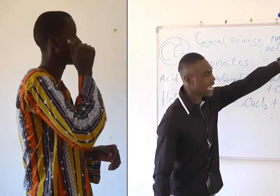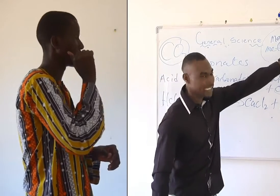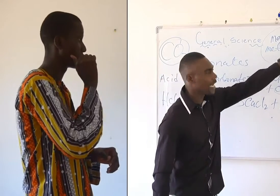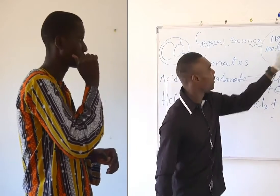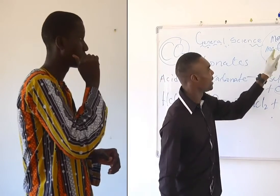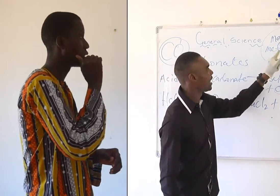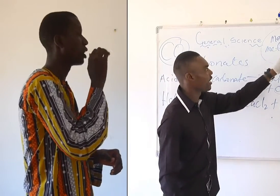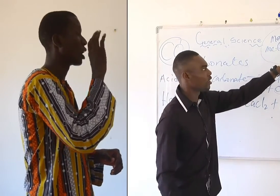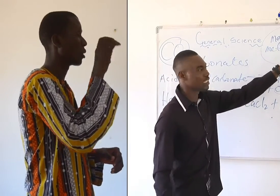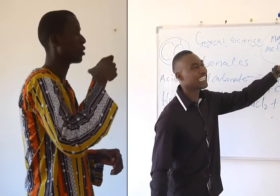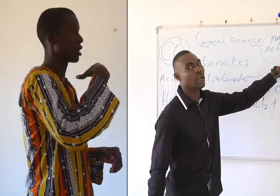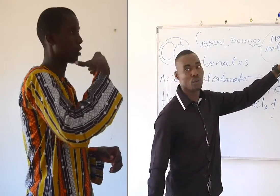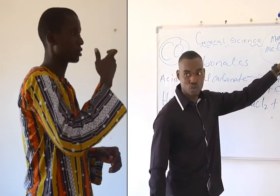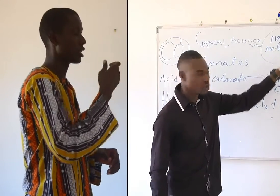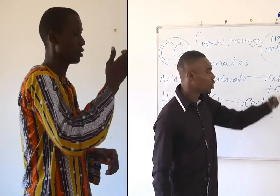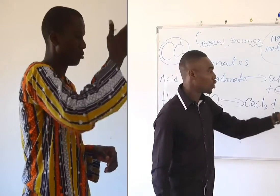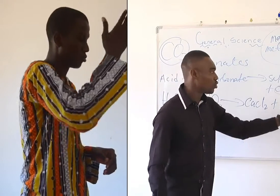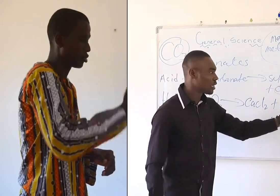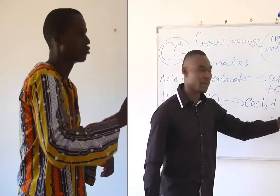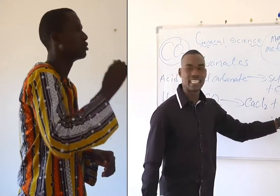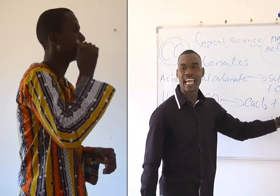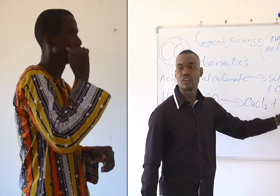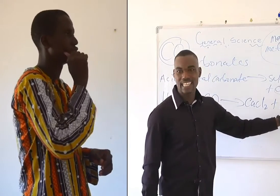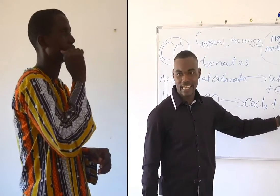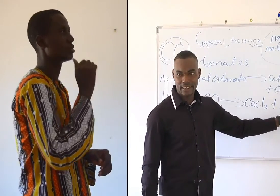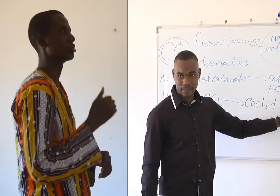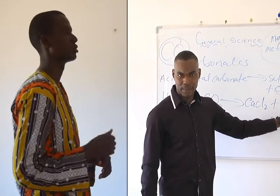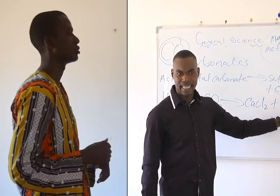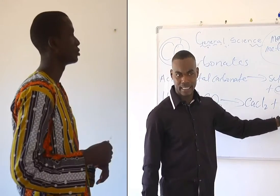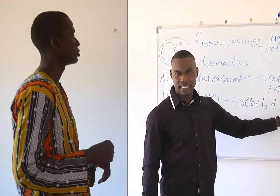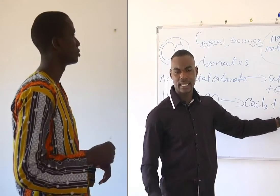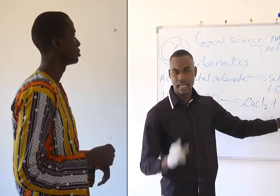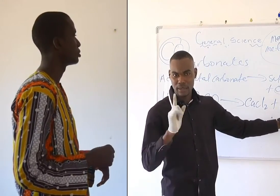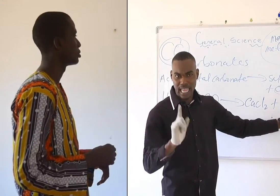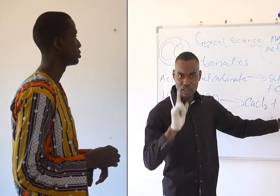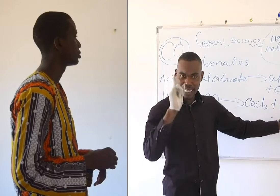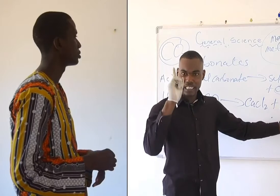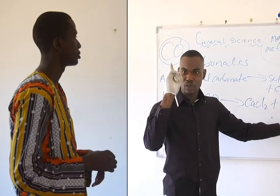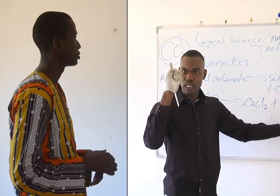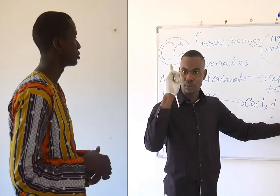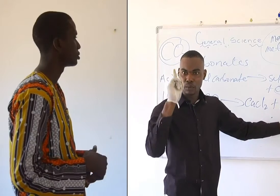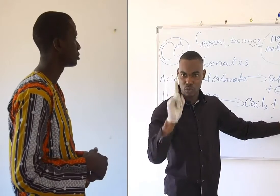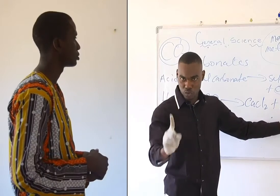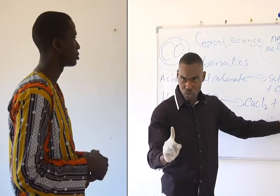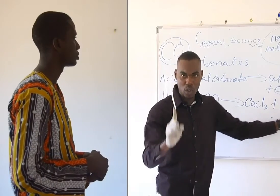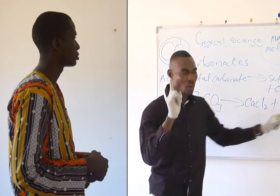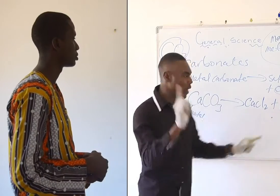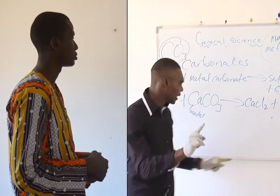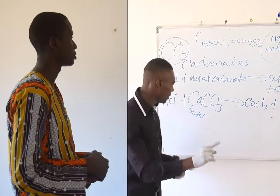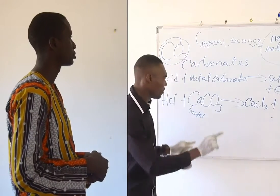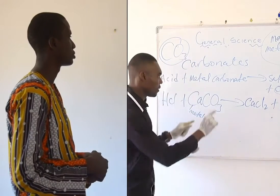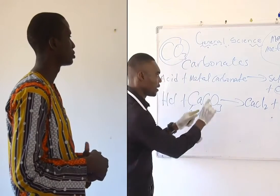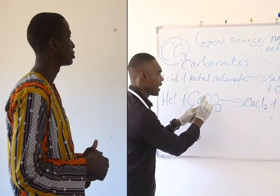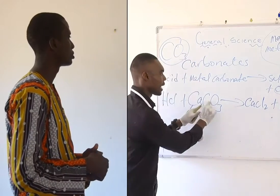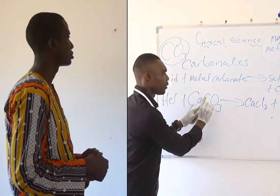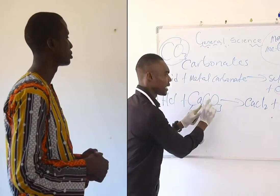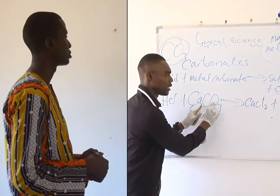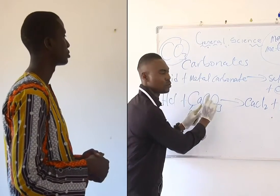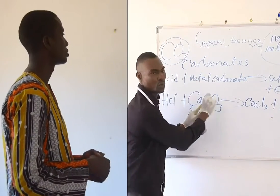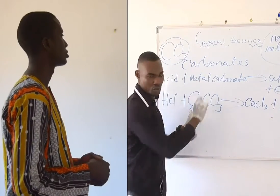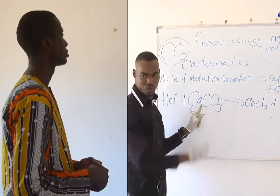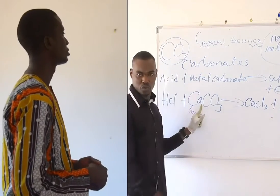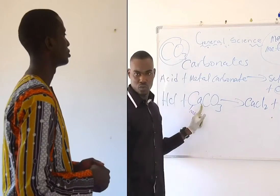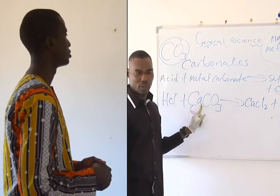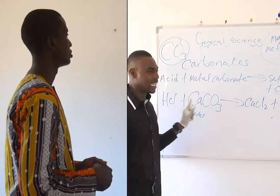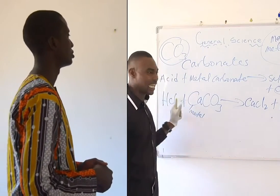metal oxides and metal hydroxide are used, no carbon dioxide. Remember that. Carbon dioxide is only produced when a carbonate